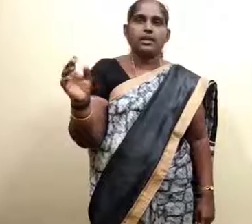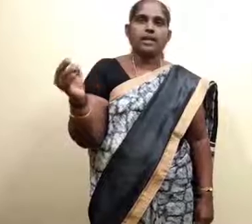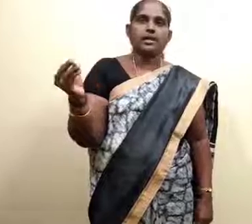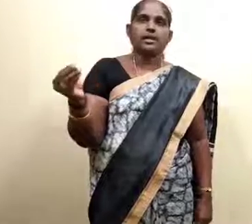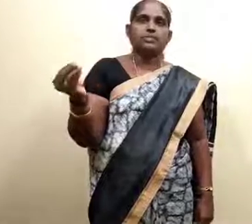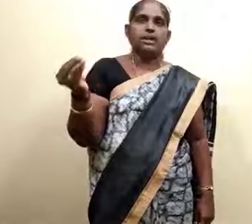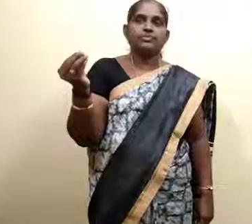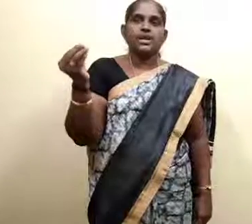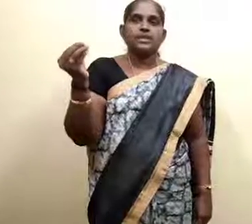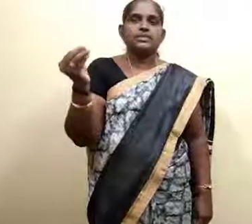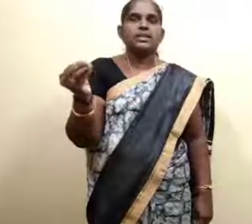that is from